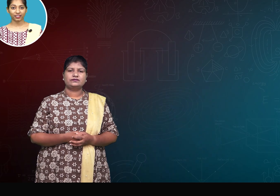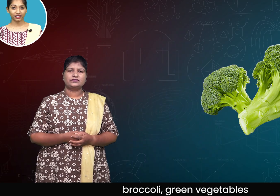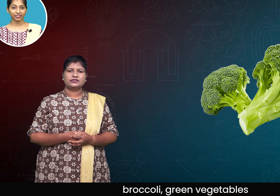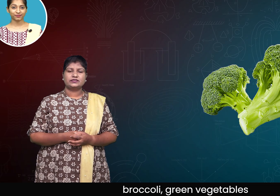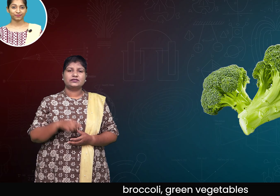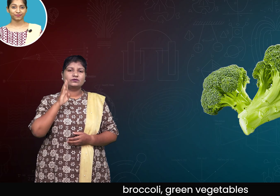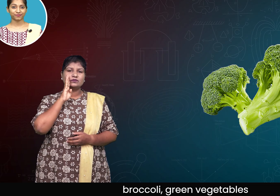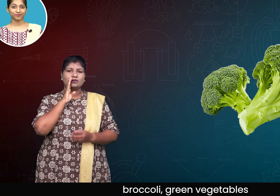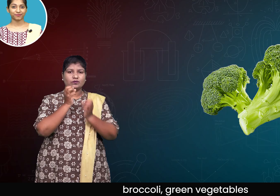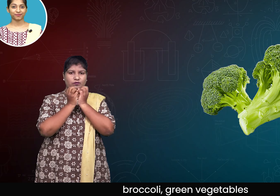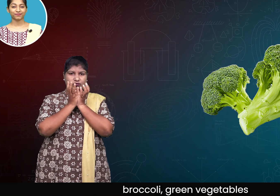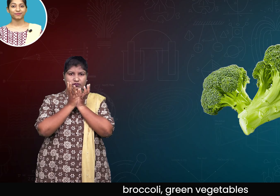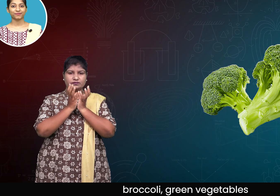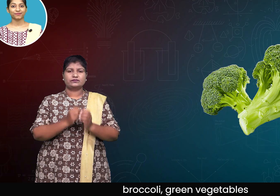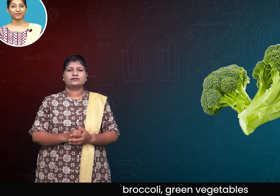broccoli,